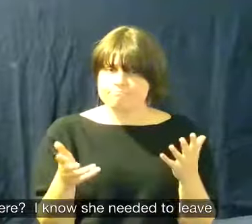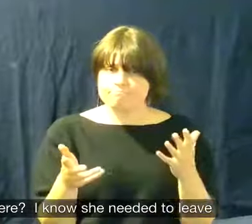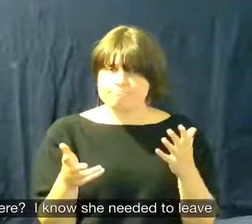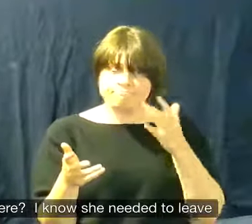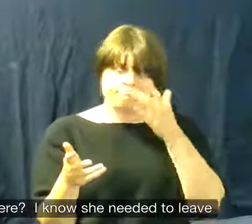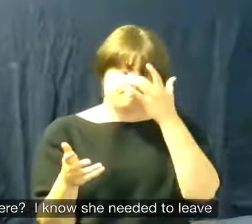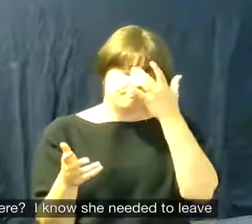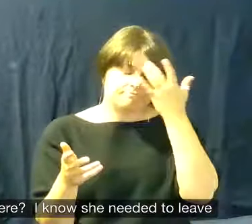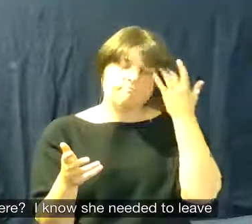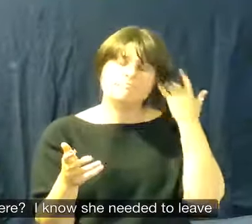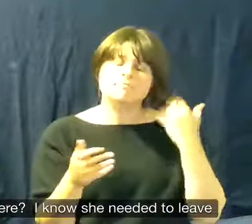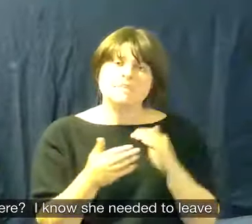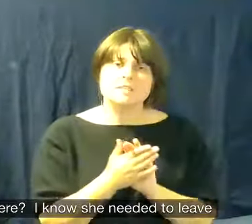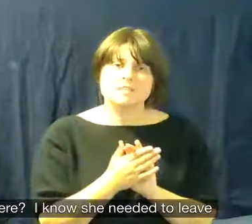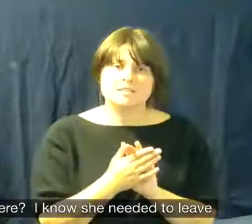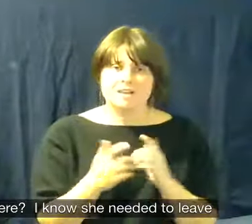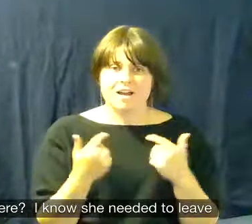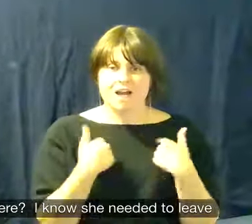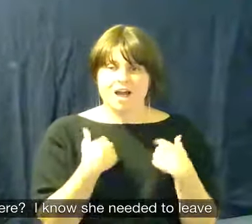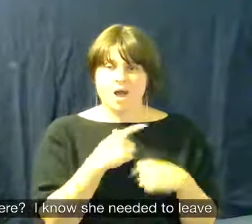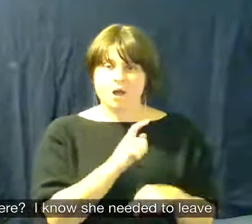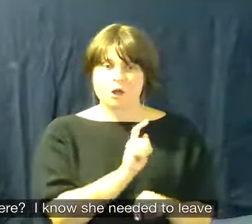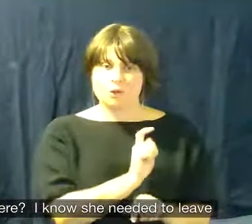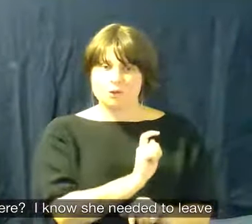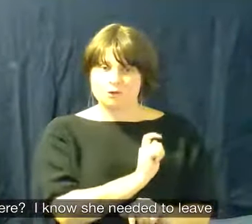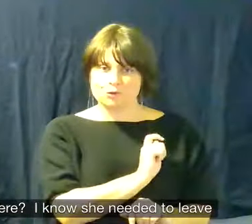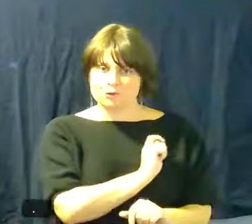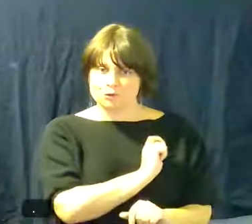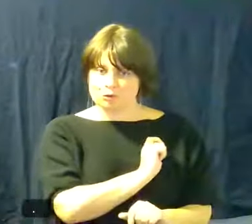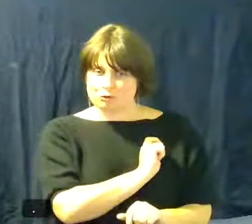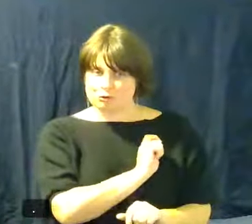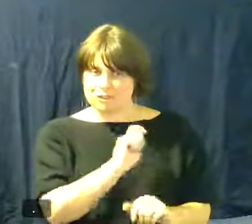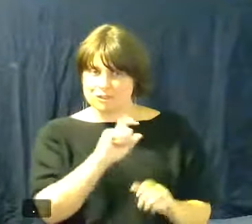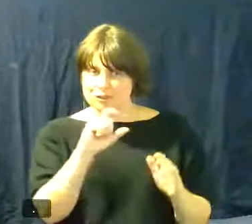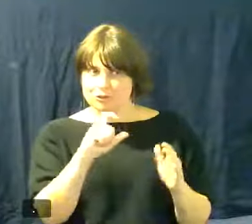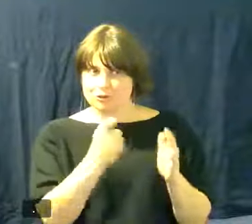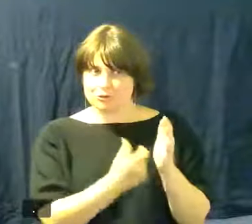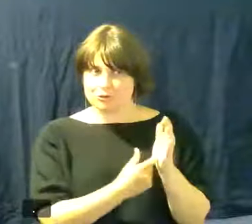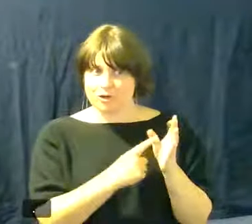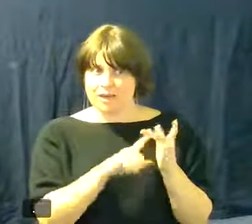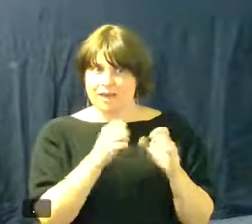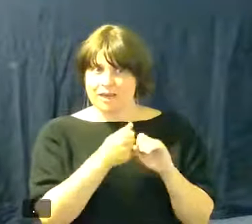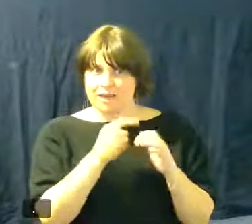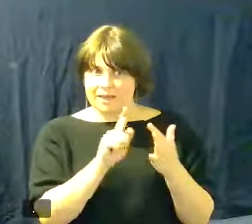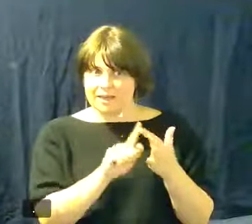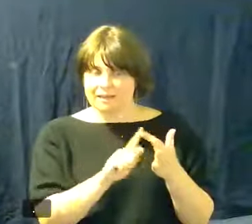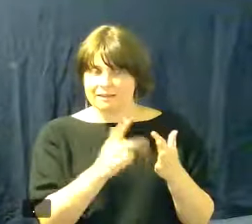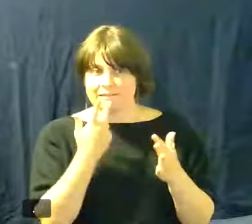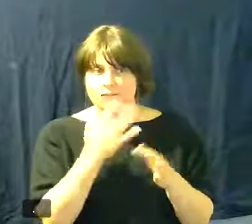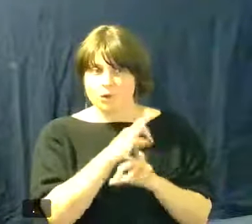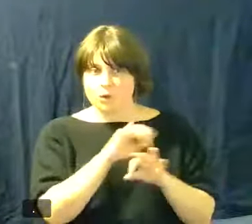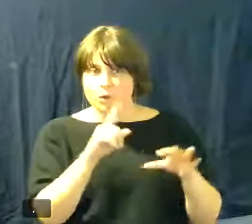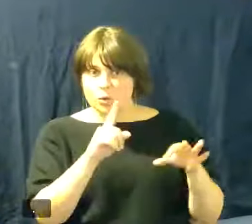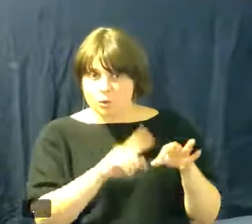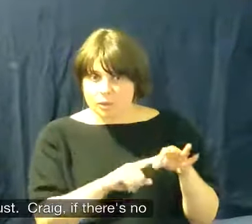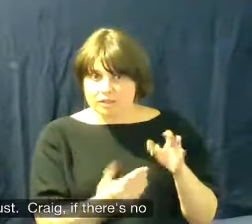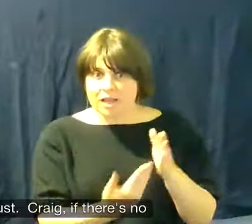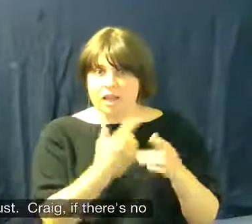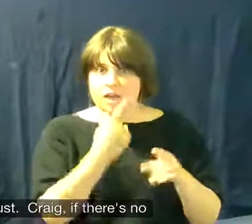So I'll just trust. So Craig, if there's no more questions or comments. No